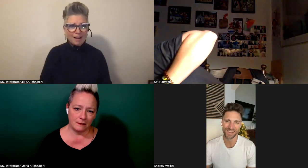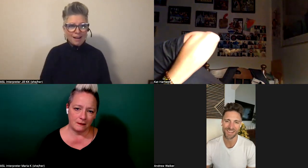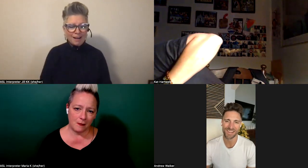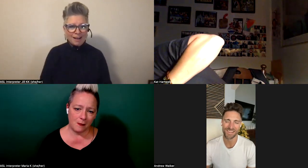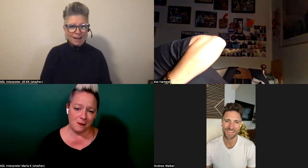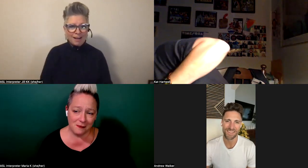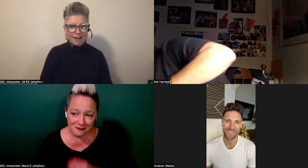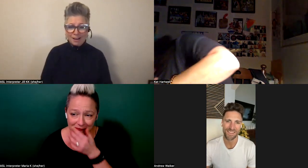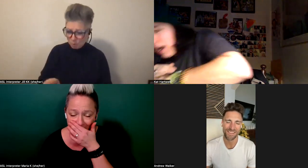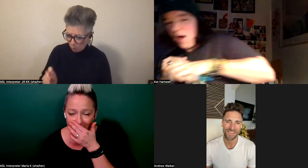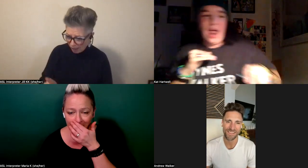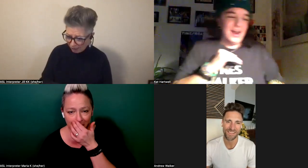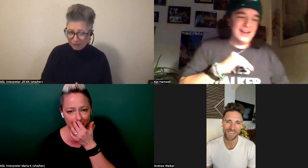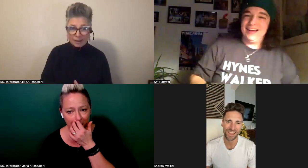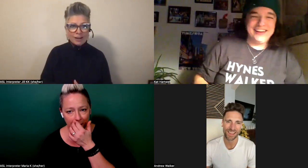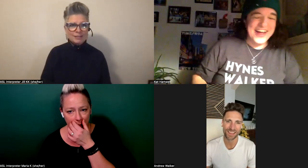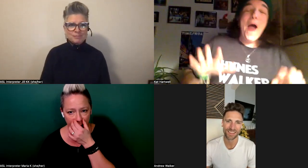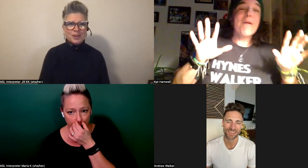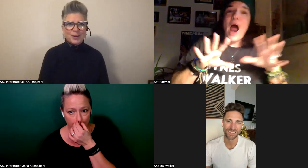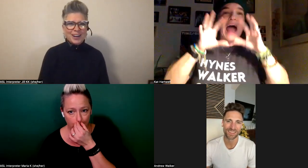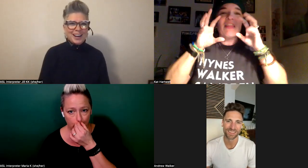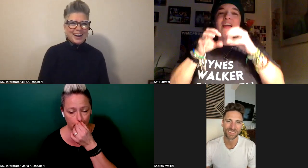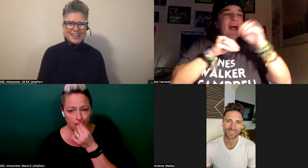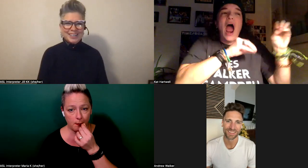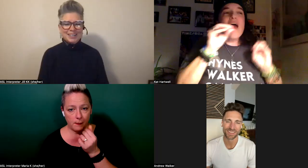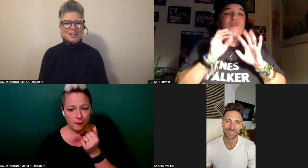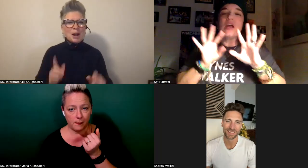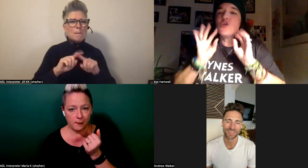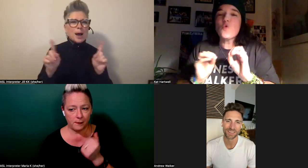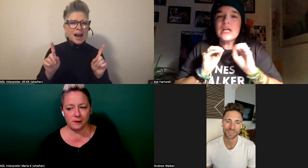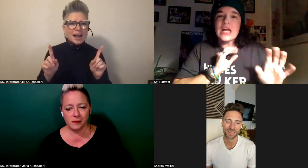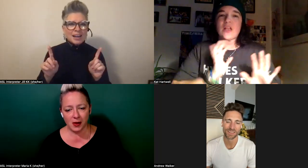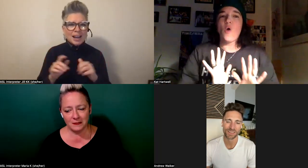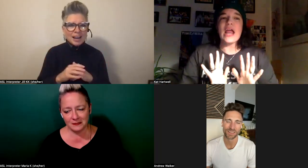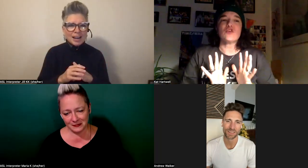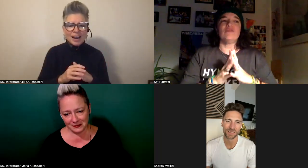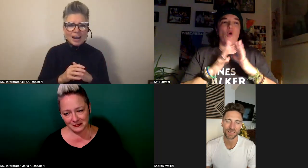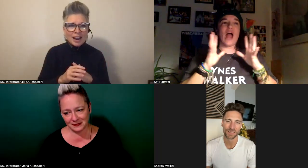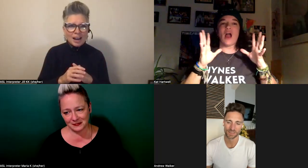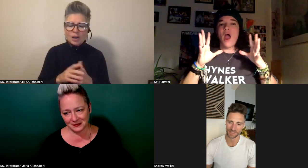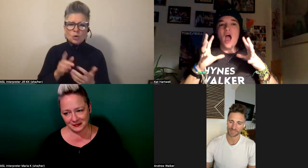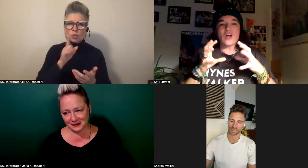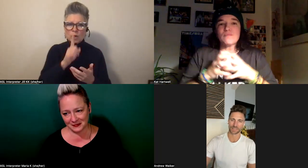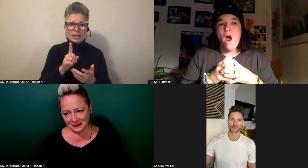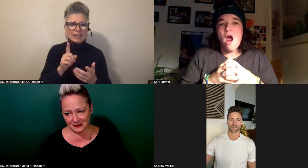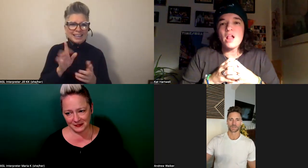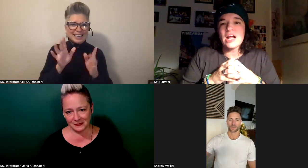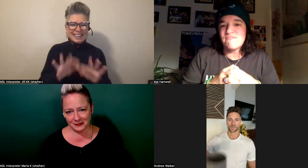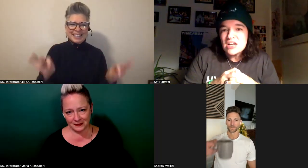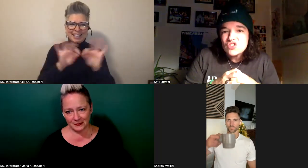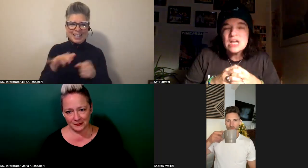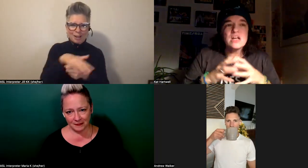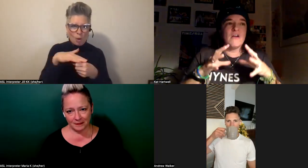Okay. Okay. But I think every unique location for like a